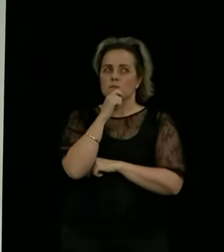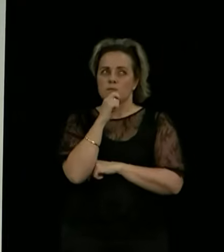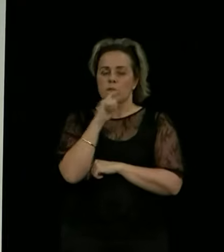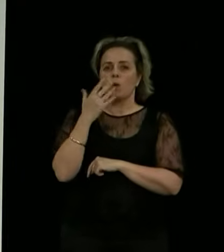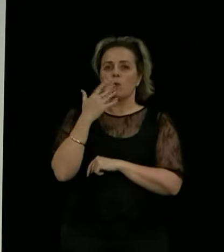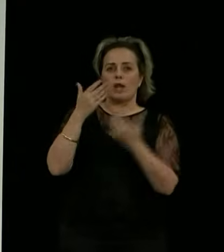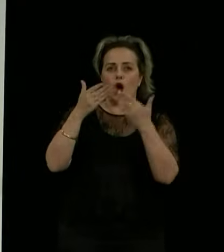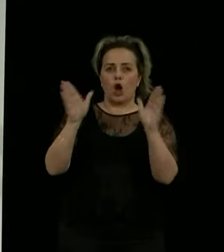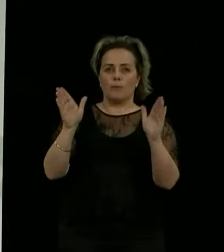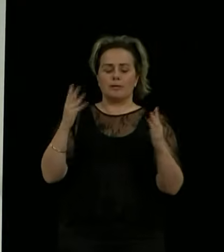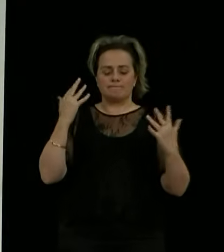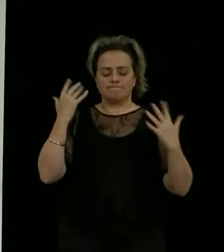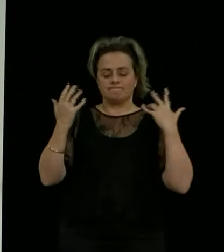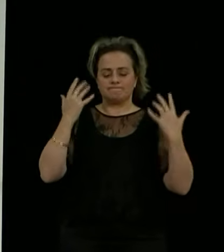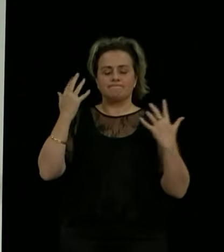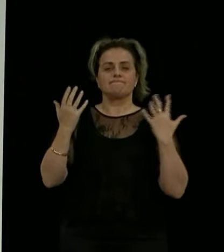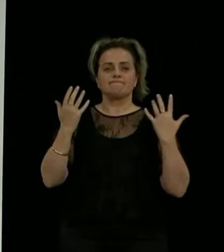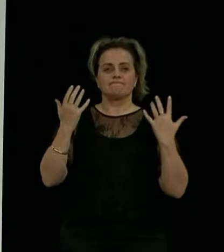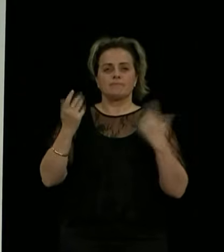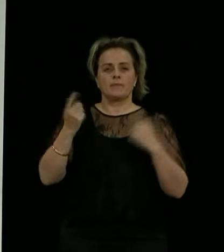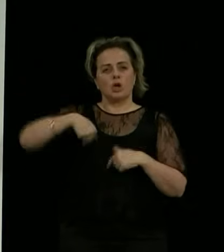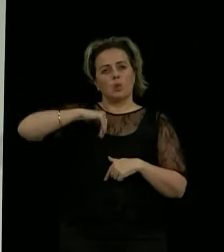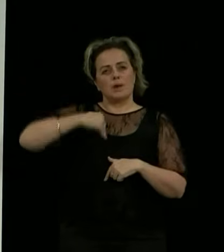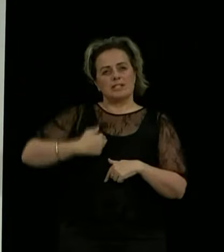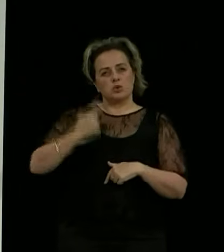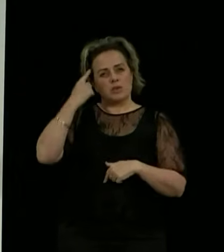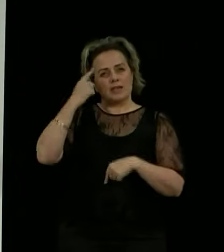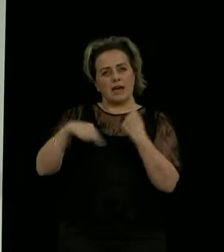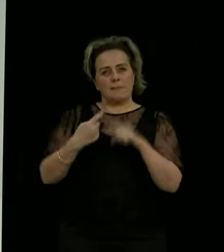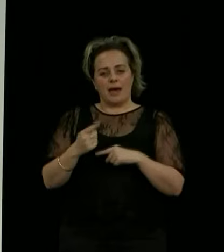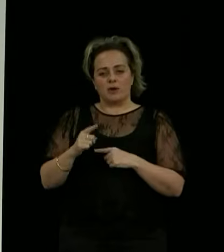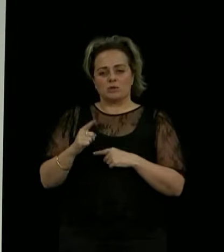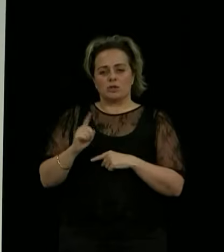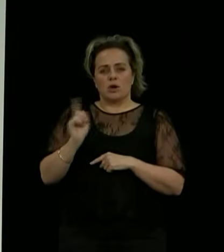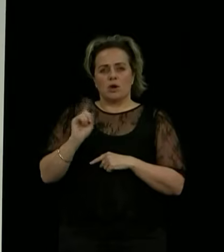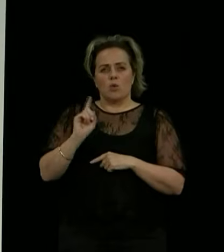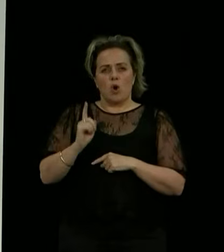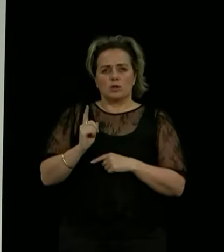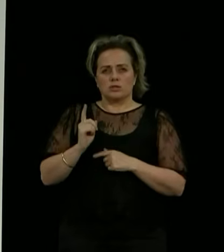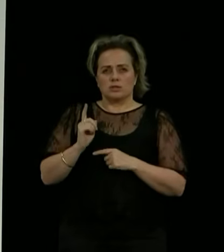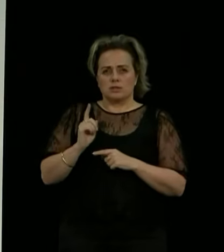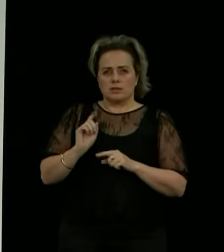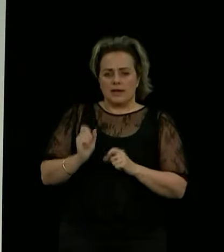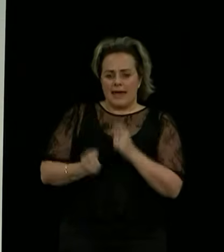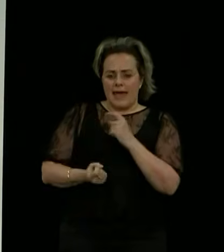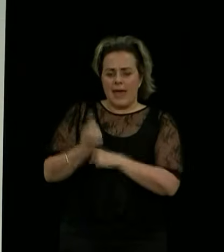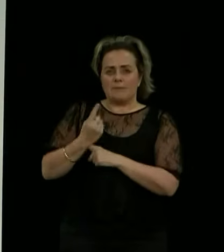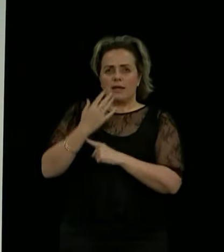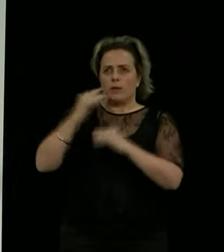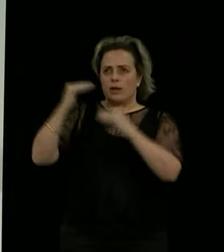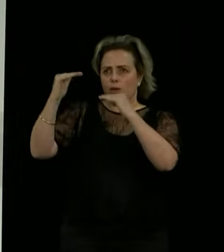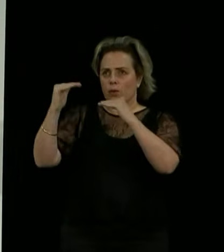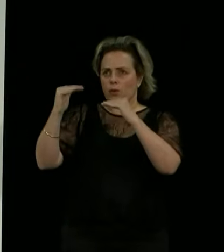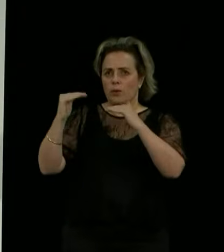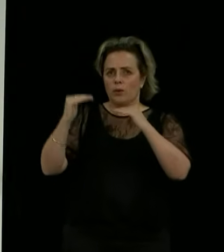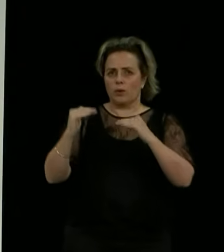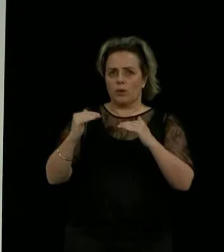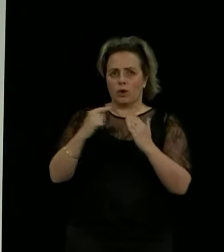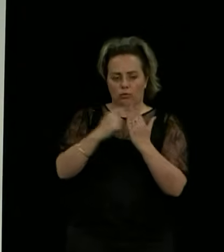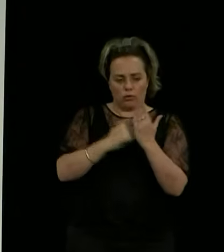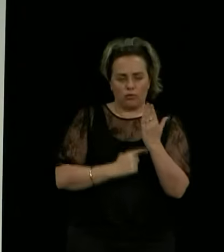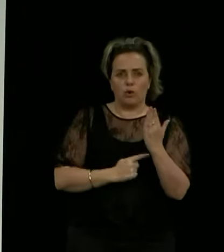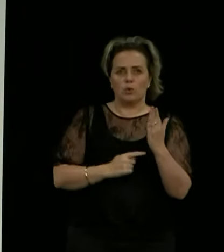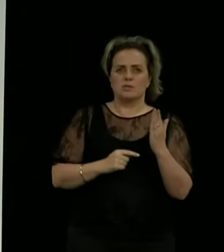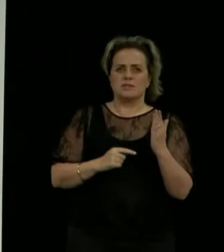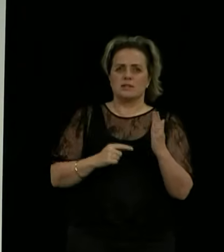considered. Here, we'll need to assess our progress as we lower restrictions, but the current public health advice, if we